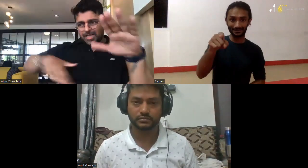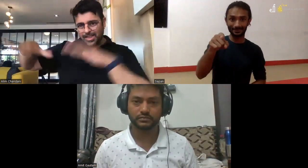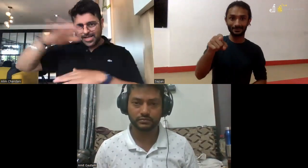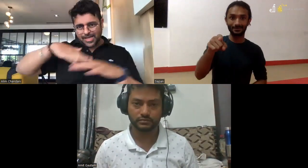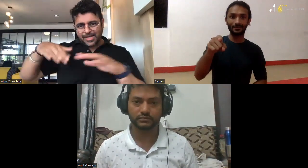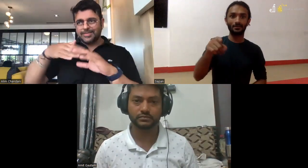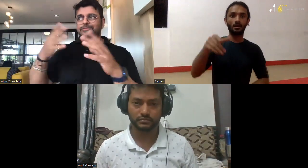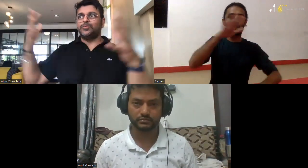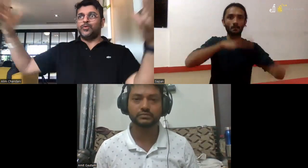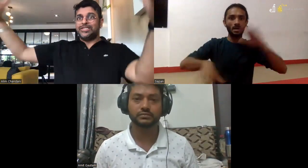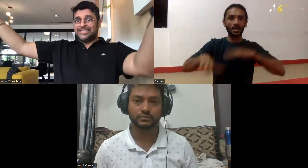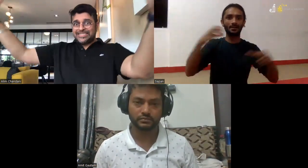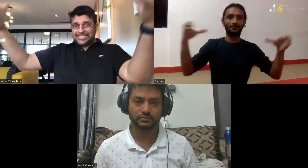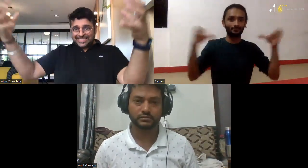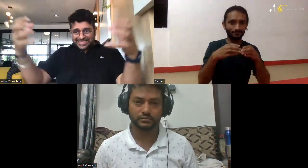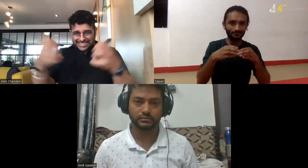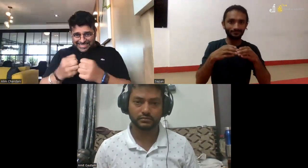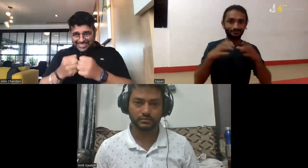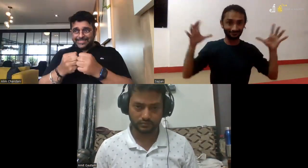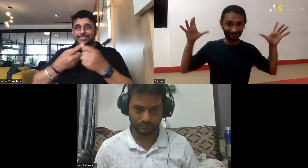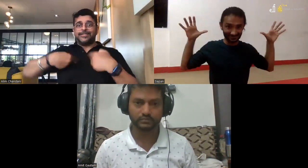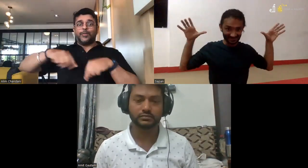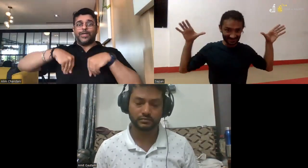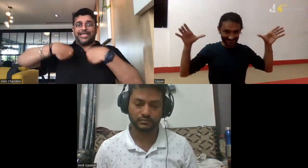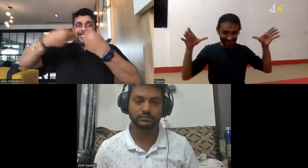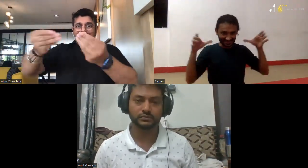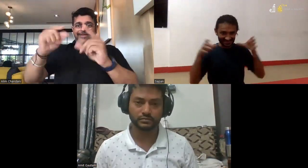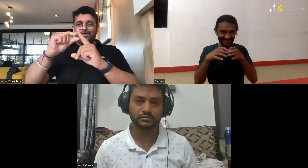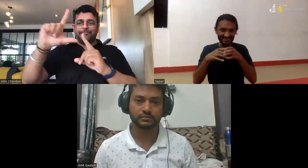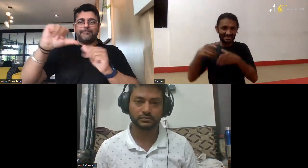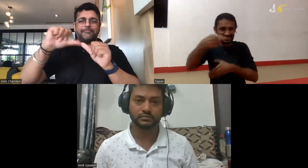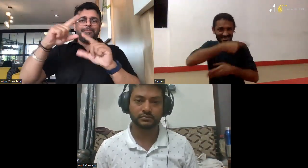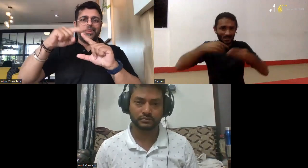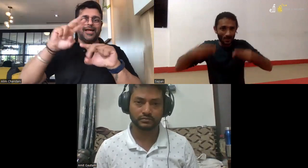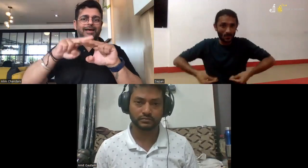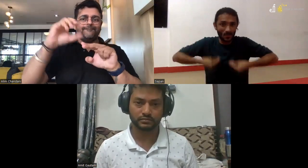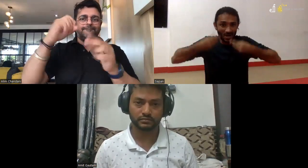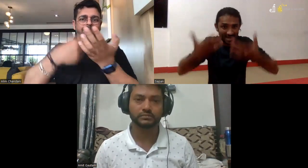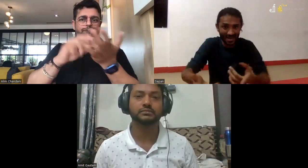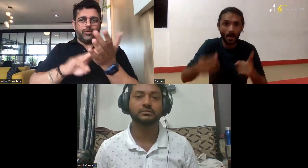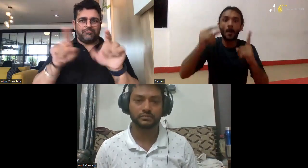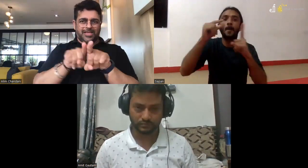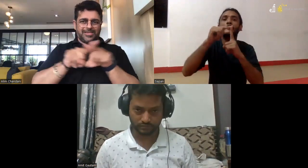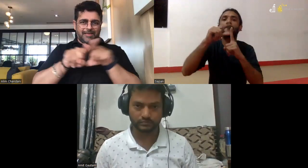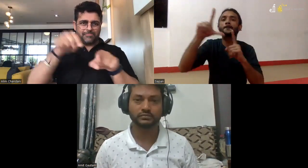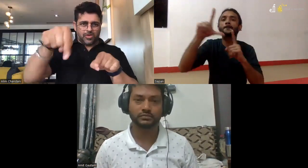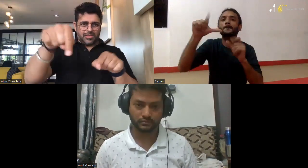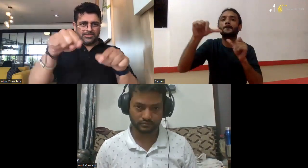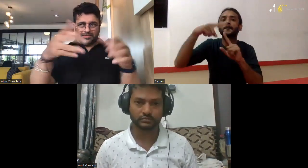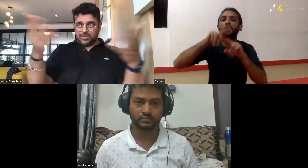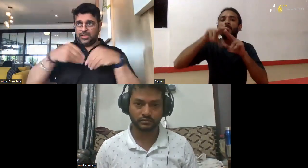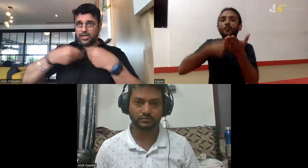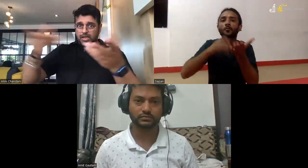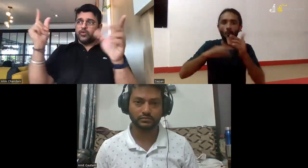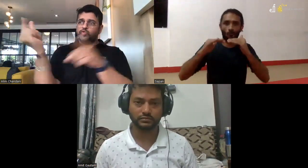it's mandatory to have a deaf team. So where you can have a support and you can support each other as